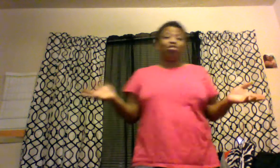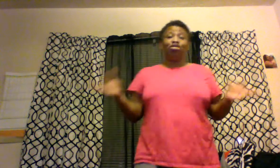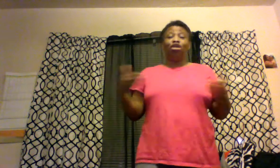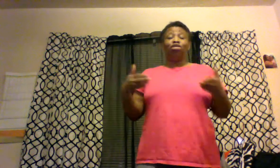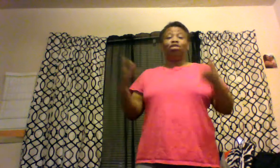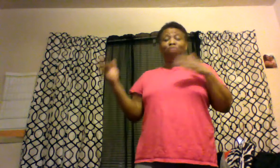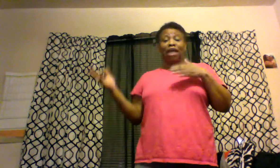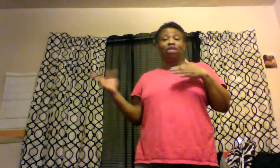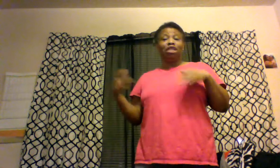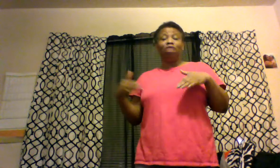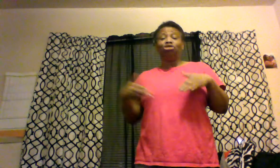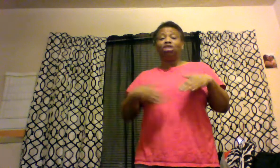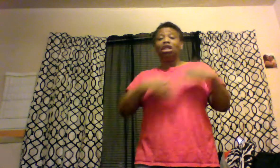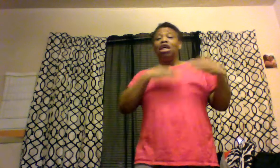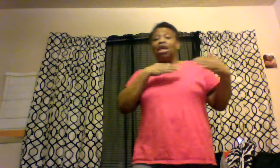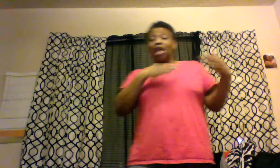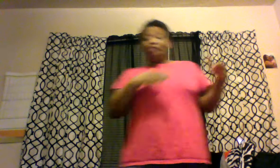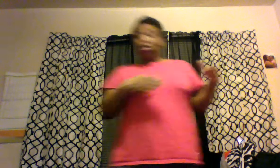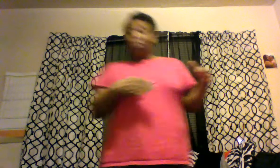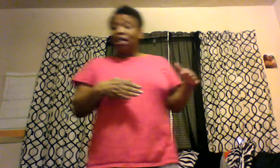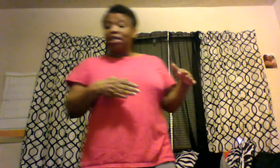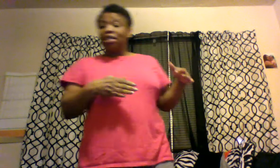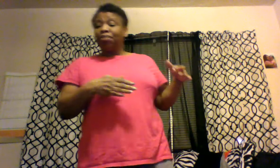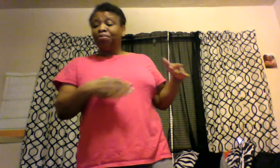You know, the black seamstress got on the bus